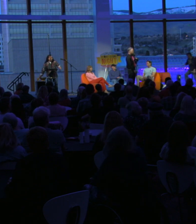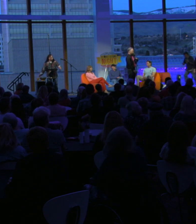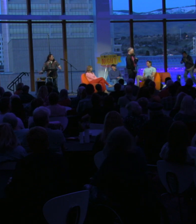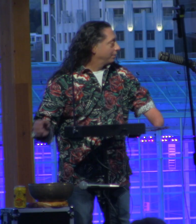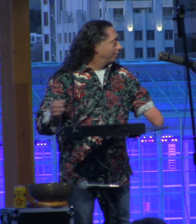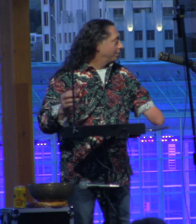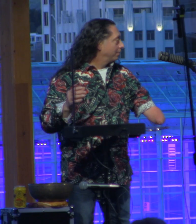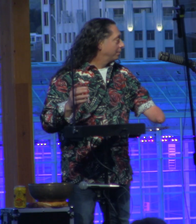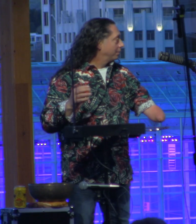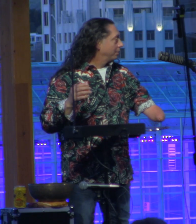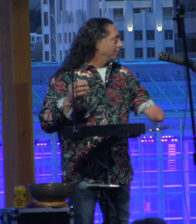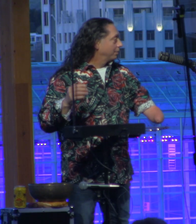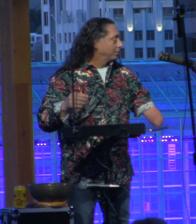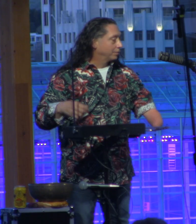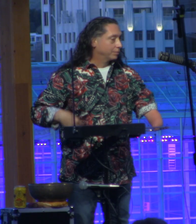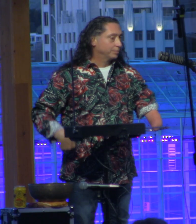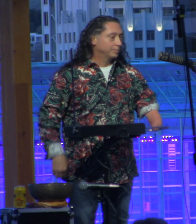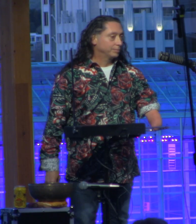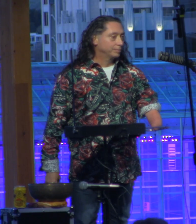Our interpreters are